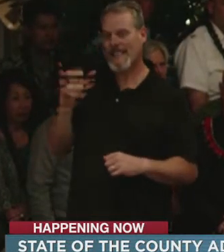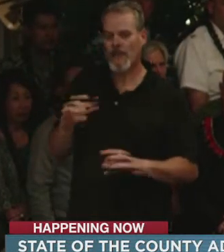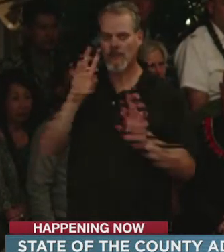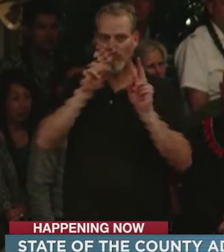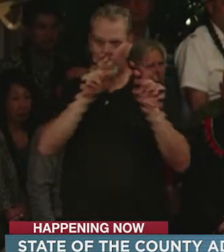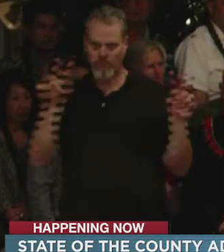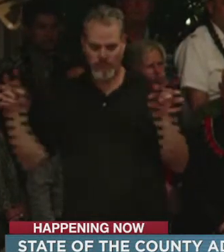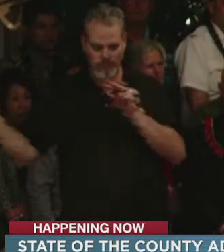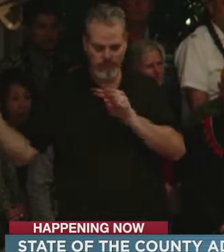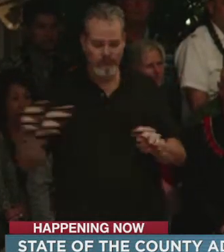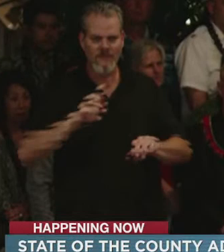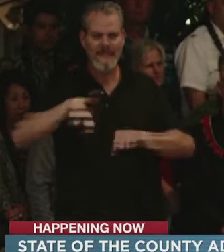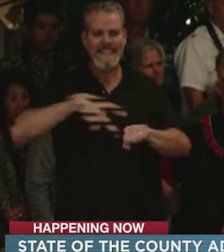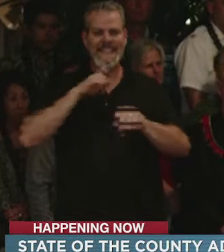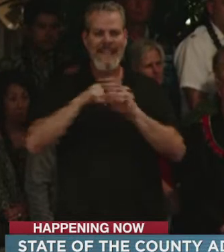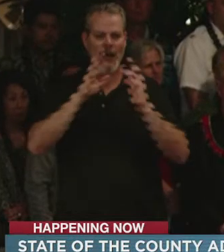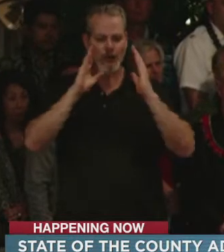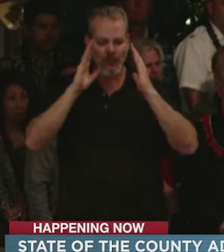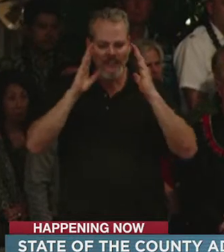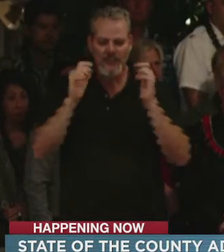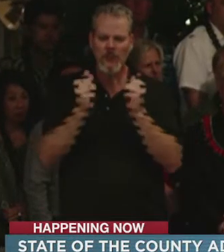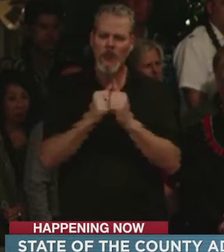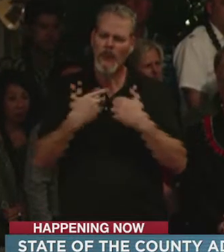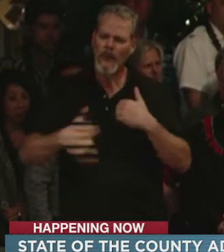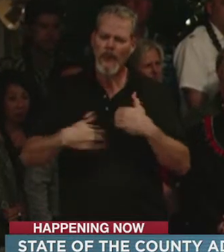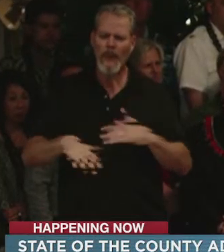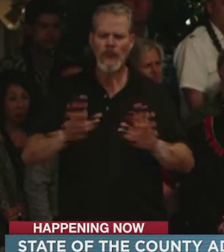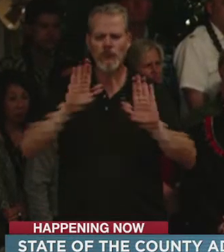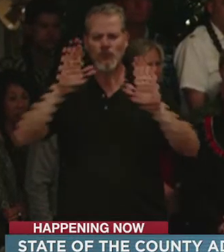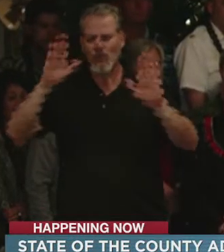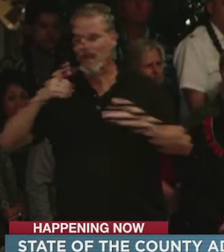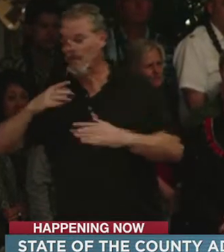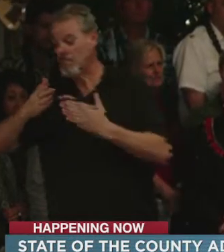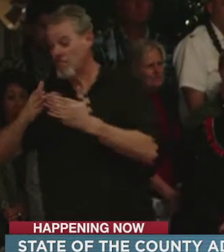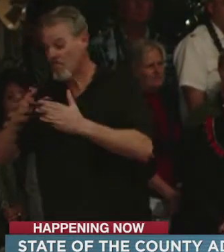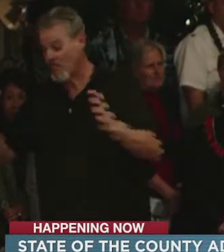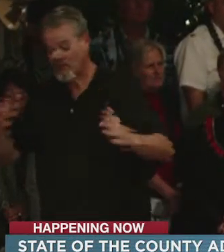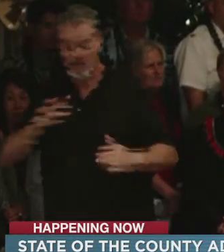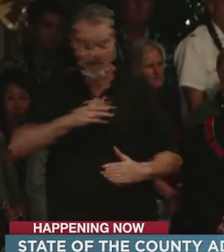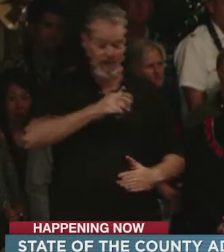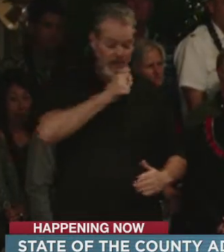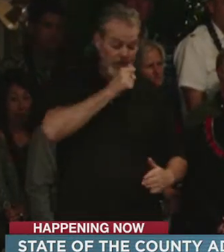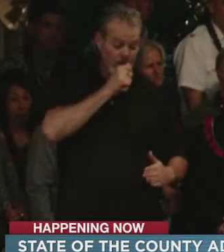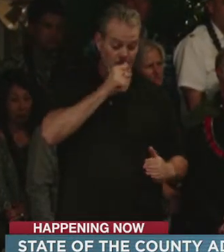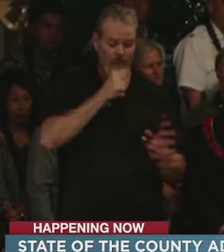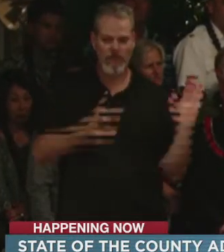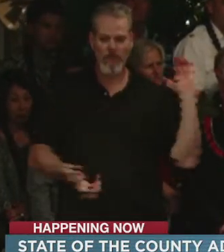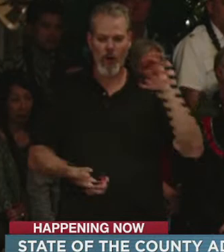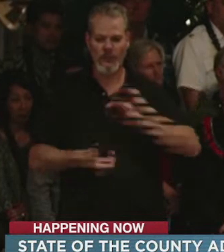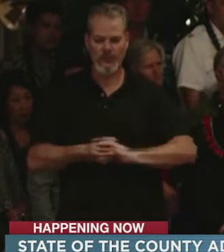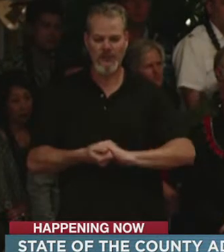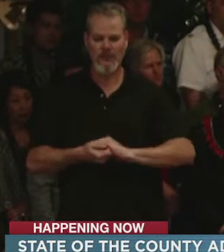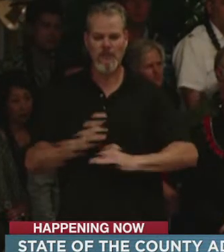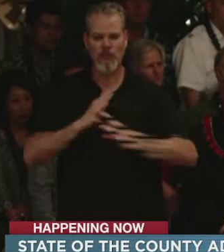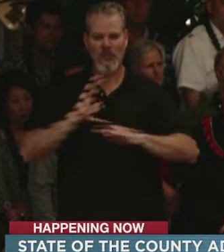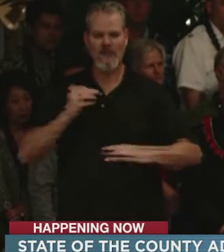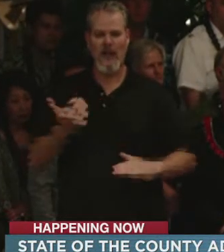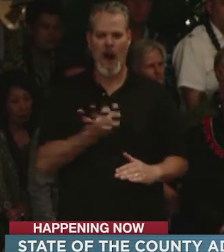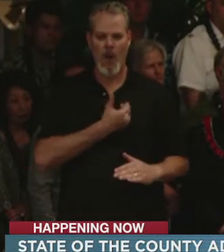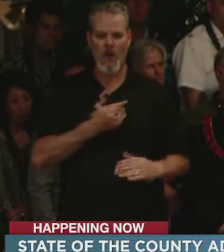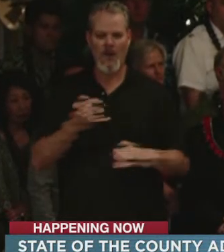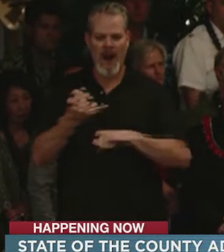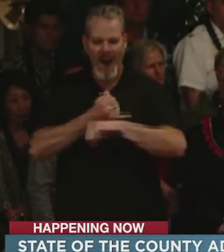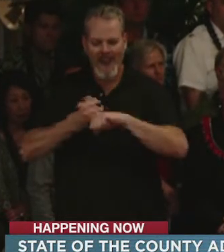attention and a gleaming testimony of a public-private partnership that protects our Vahipana while allowing others to enjoy these